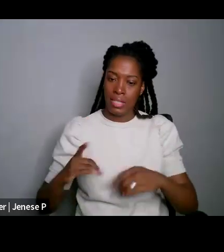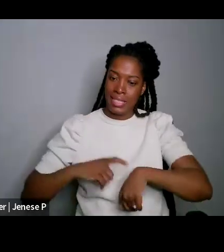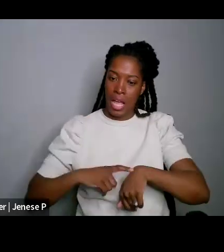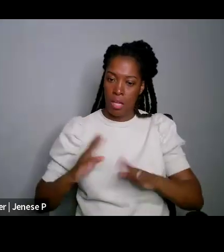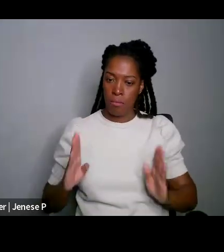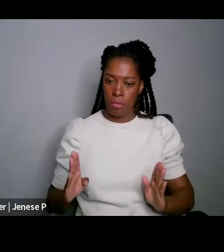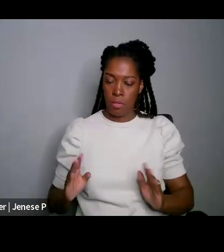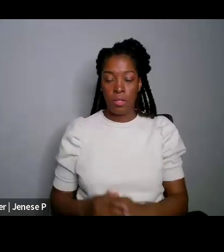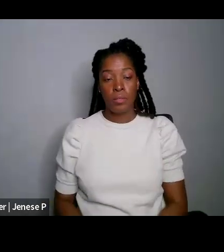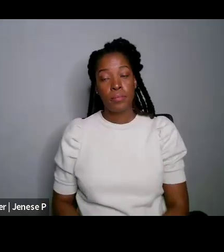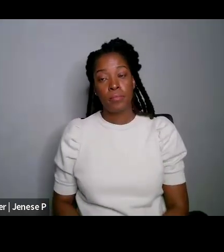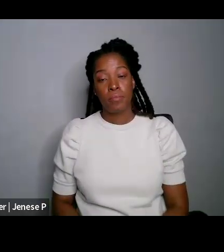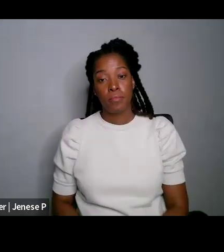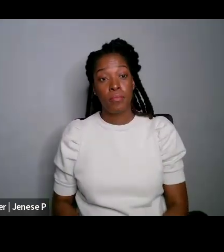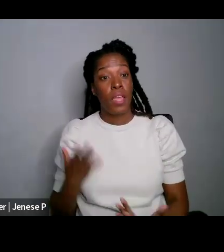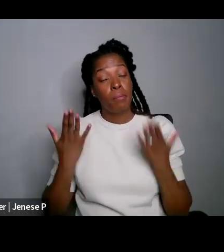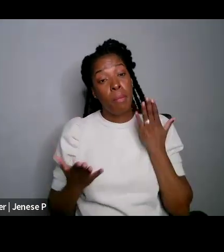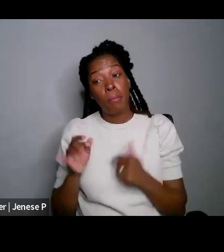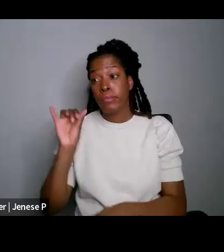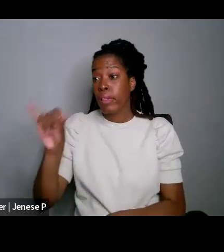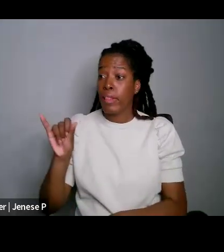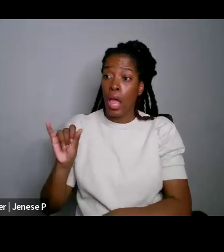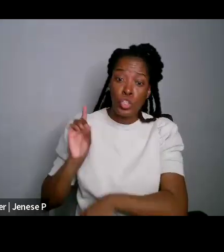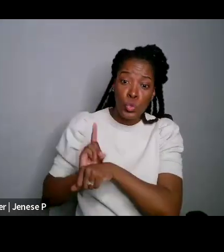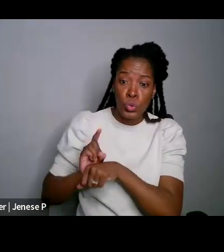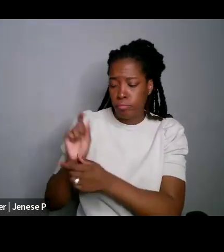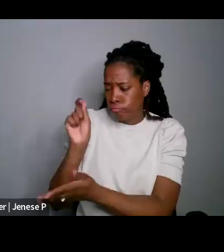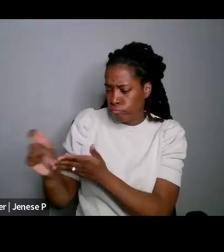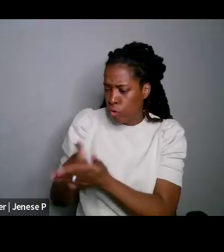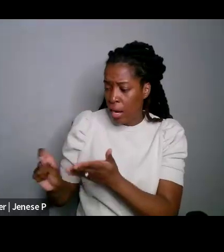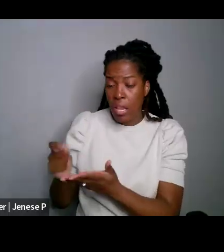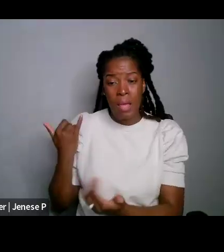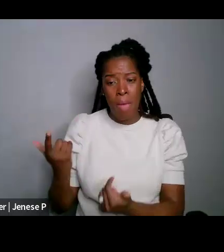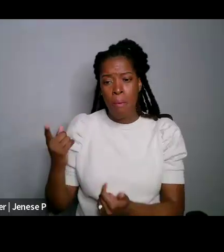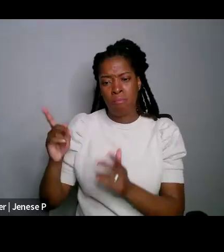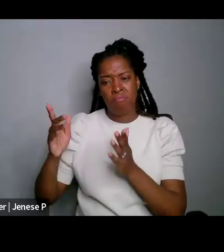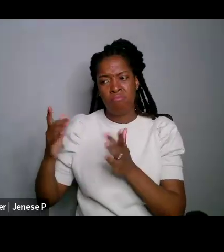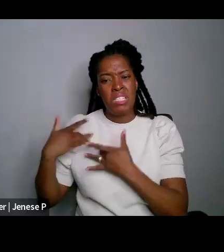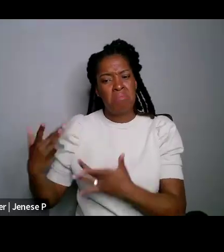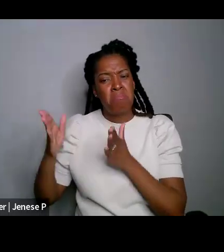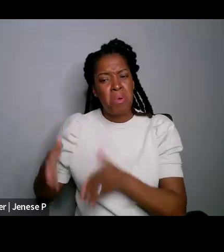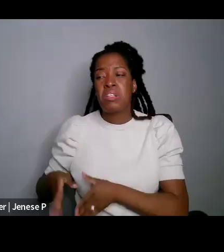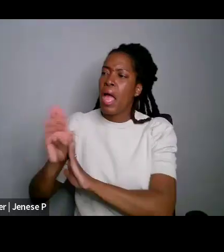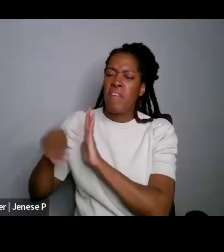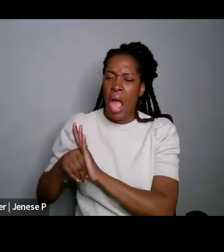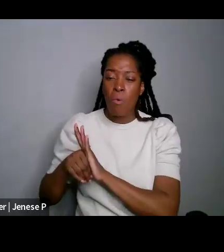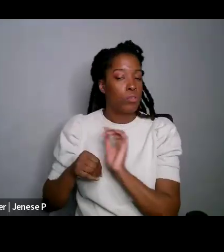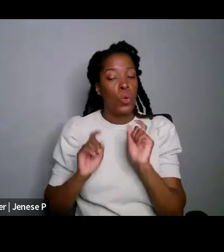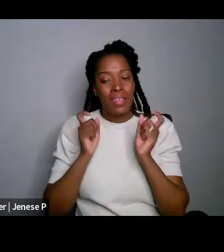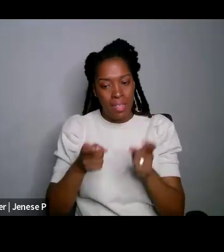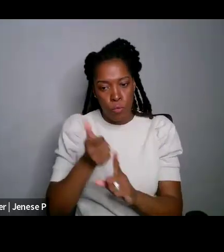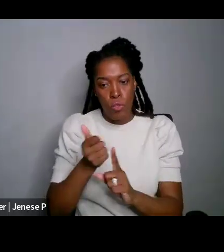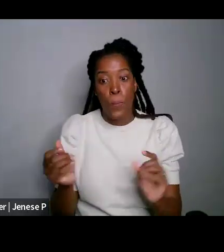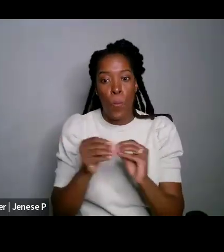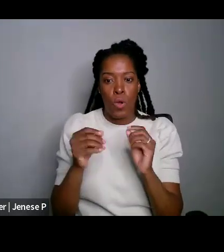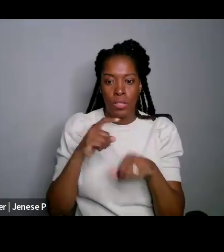else a half an hour, you give yourself an hour for. The flip side of that, though, is that there are going to be tasks that are